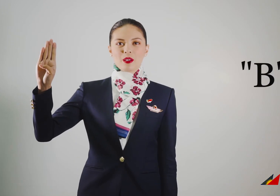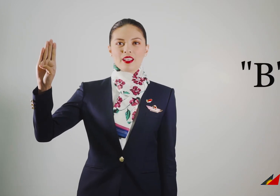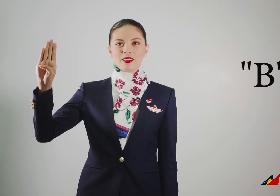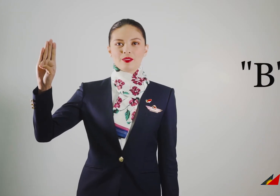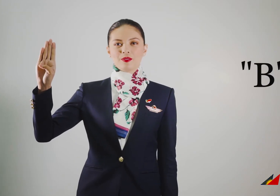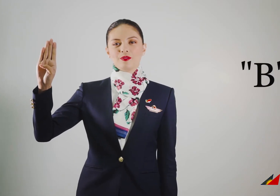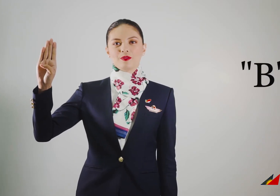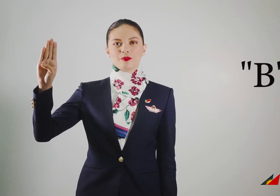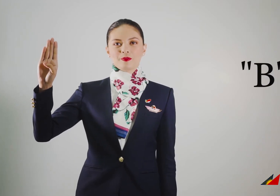B,